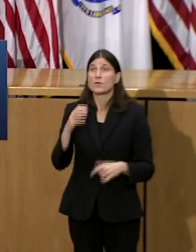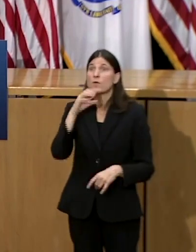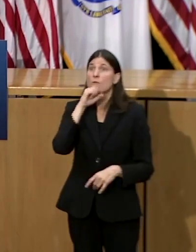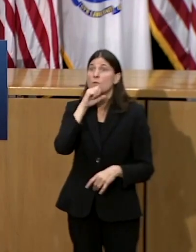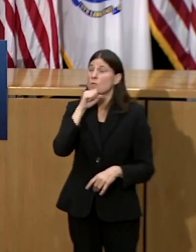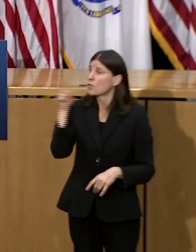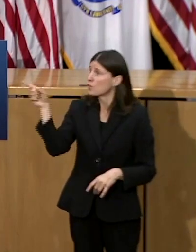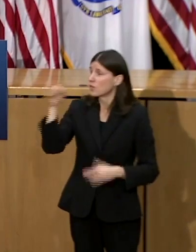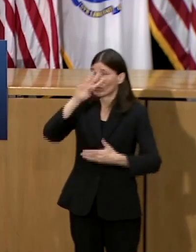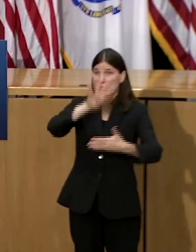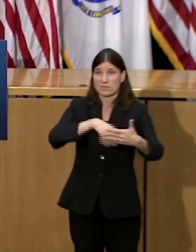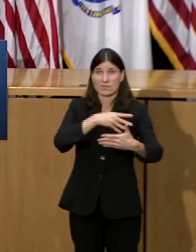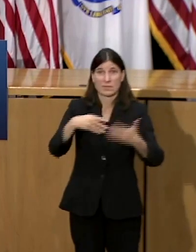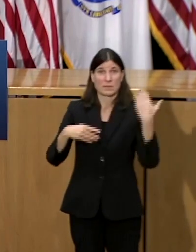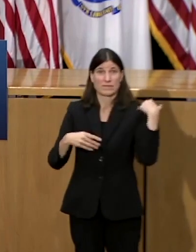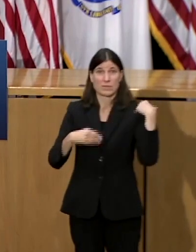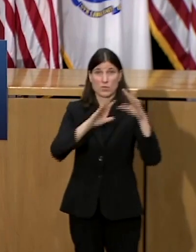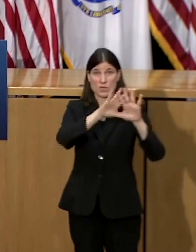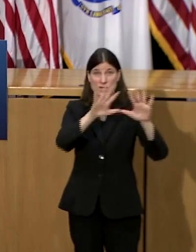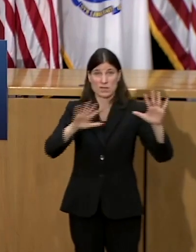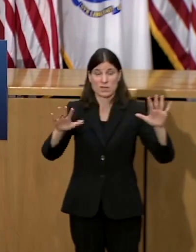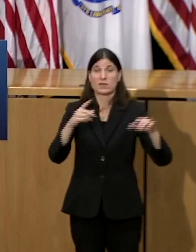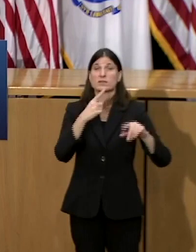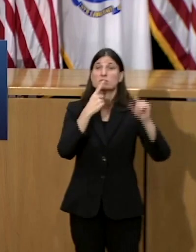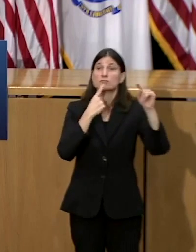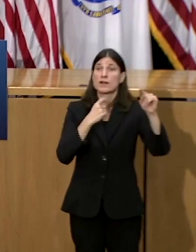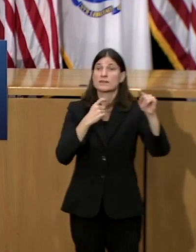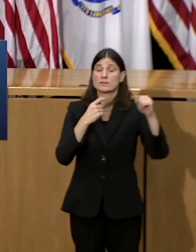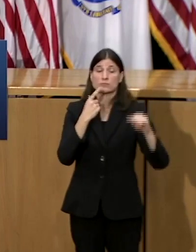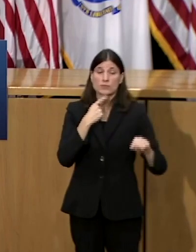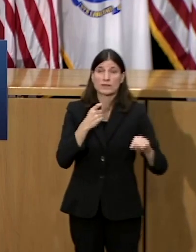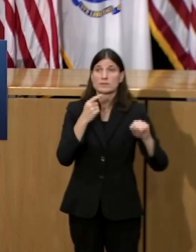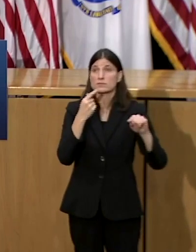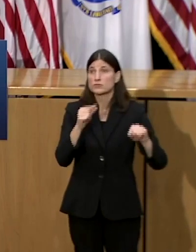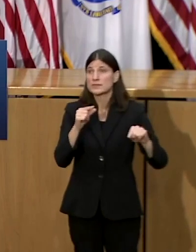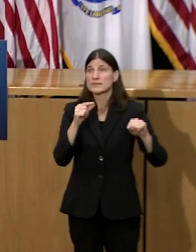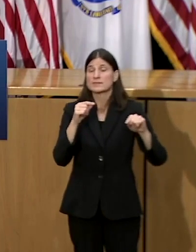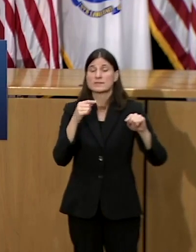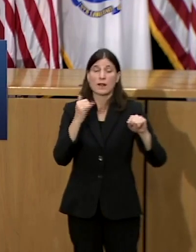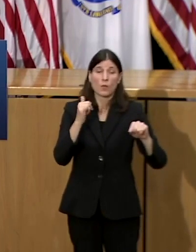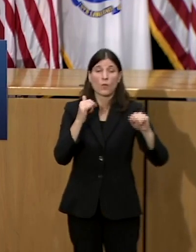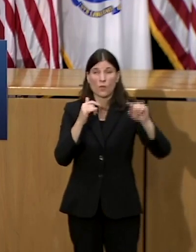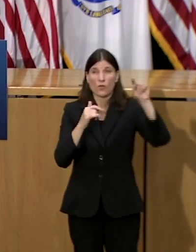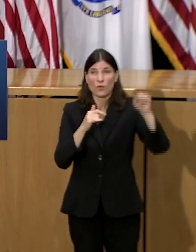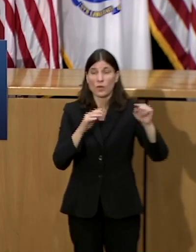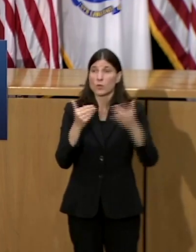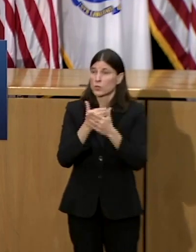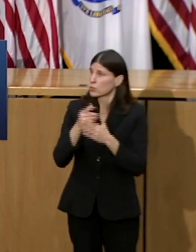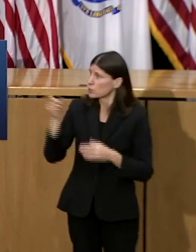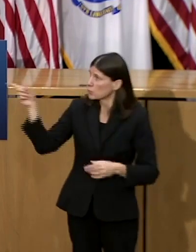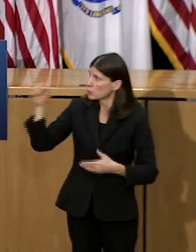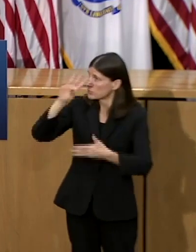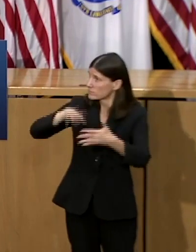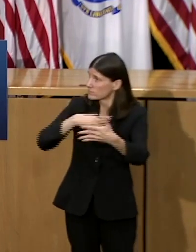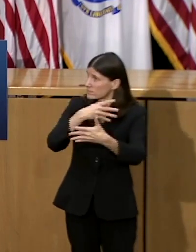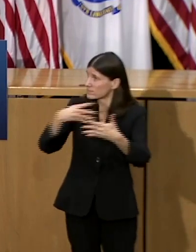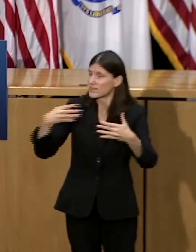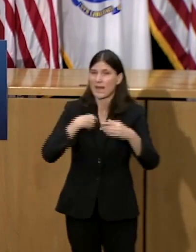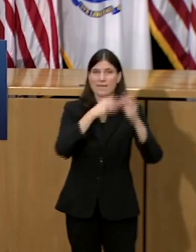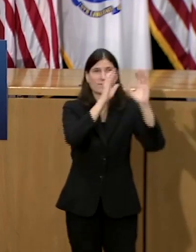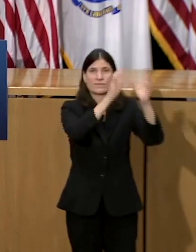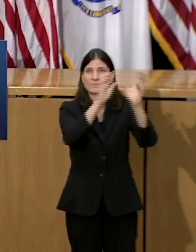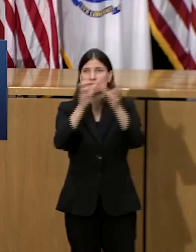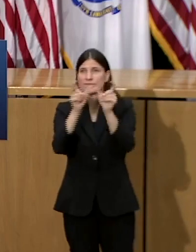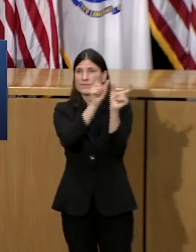to close some stuff if they took a step back based on the old metrics? I think what Mary Lou said in her remarks